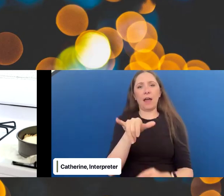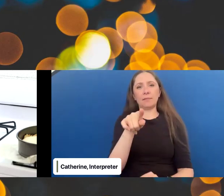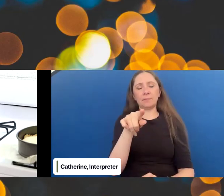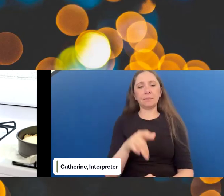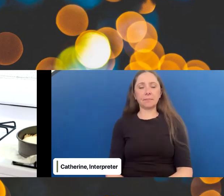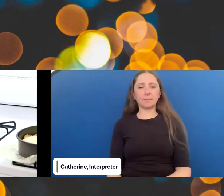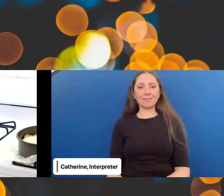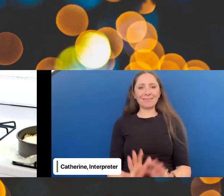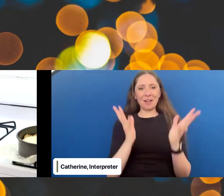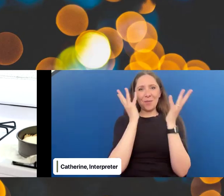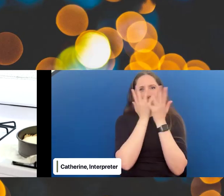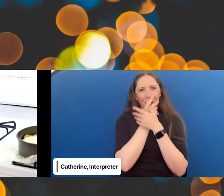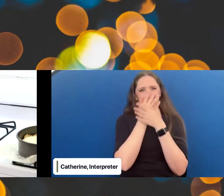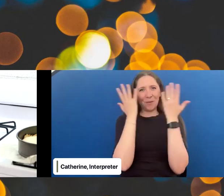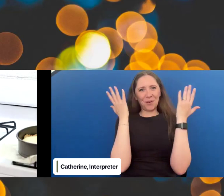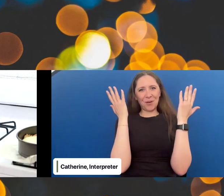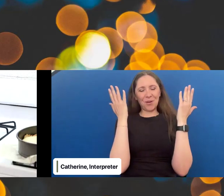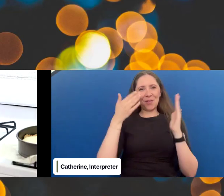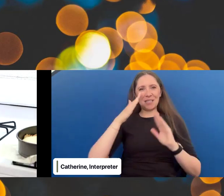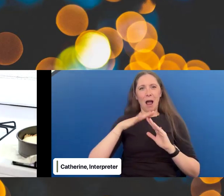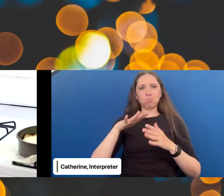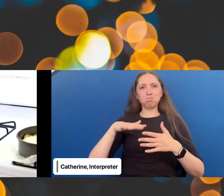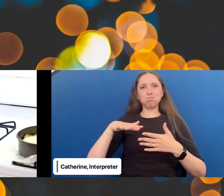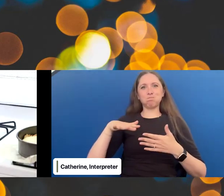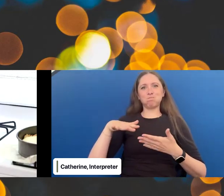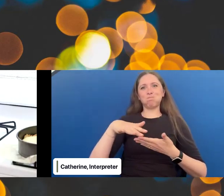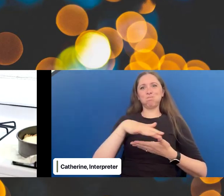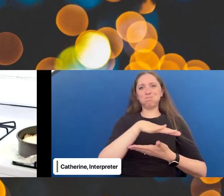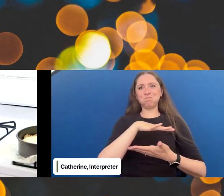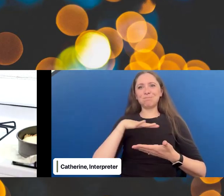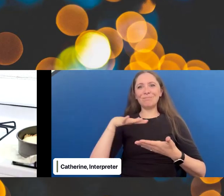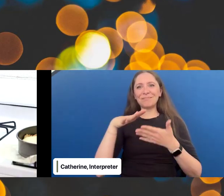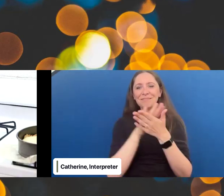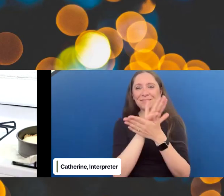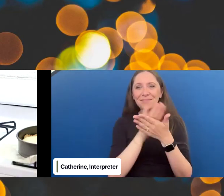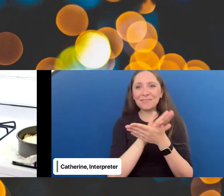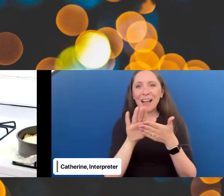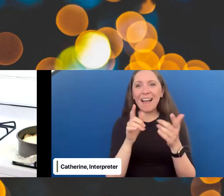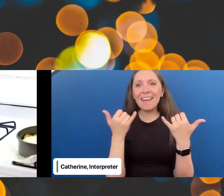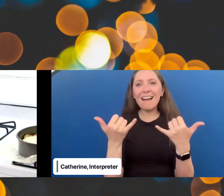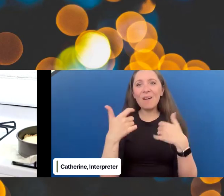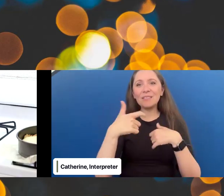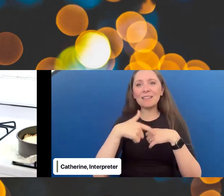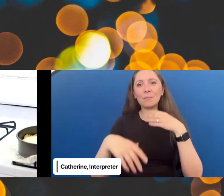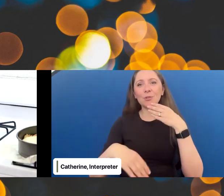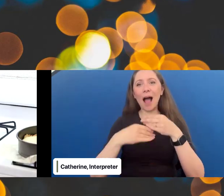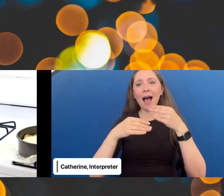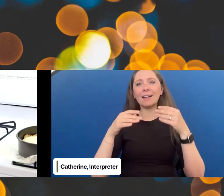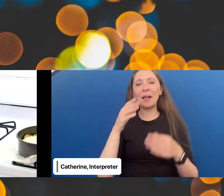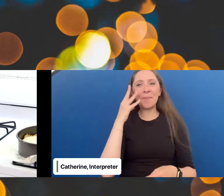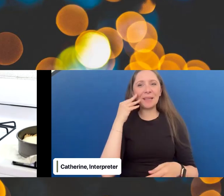So there you go, top the top. And then it's time to